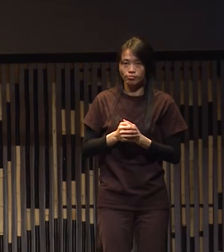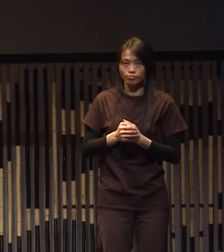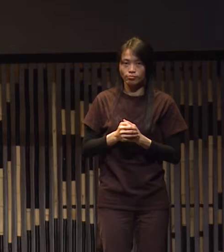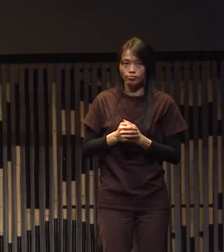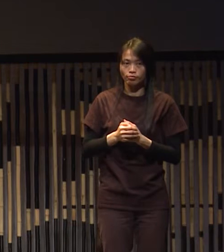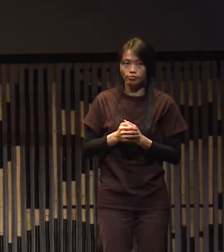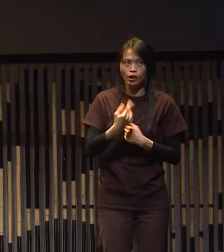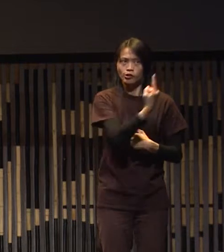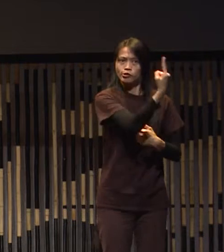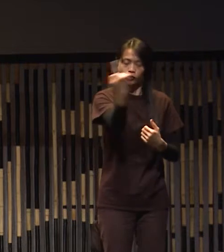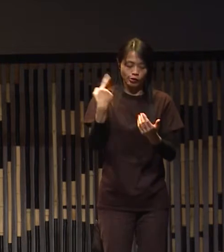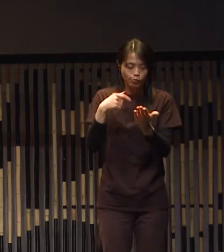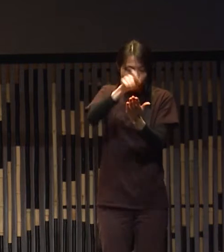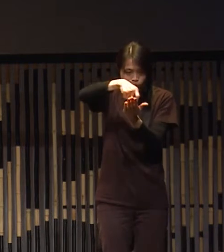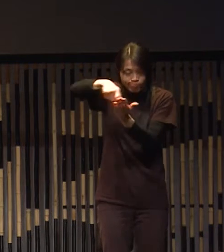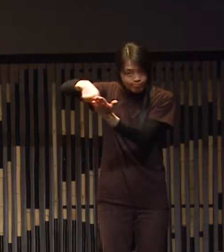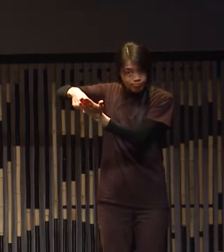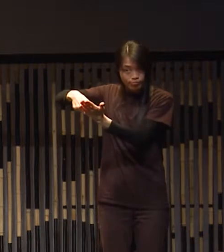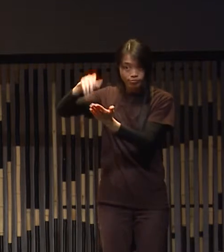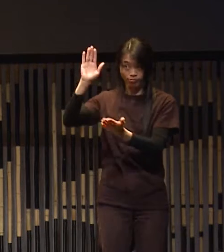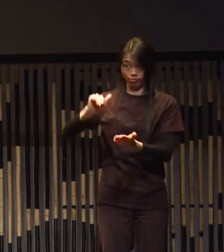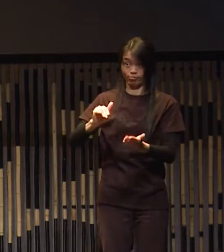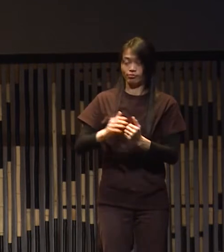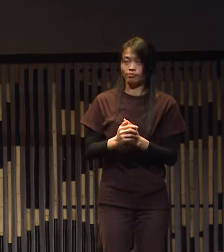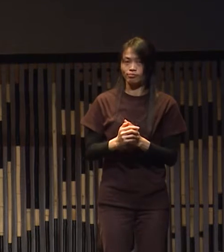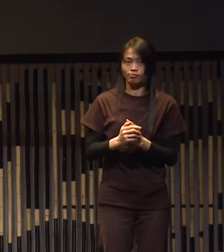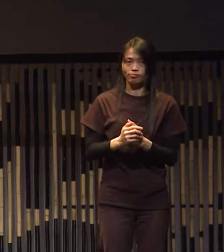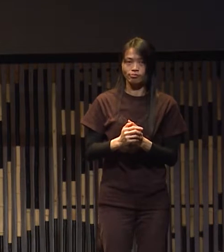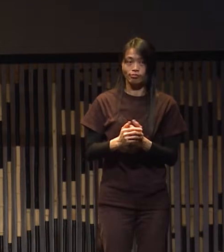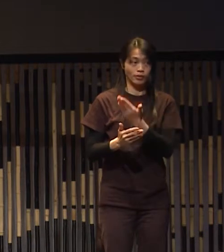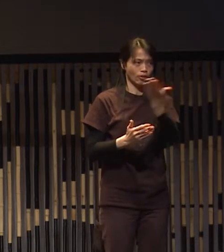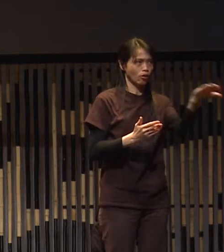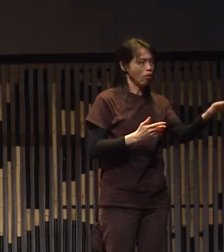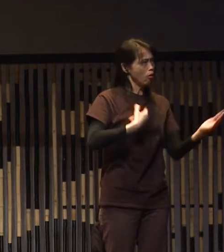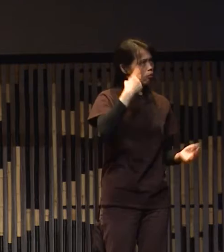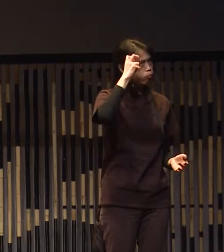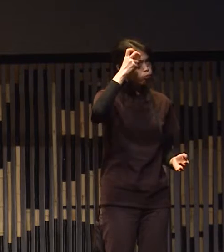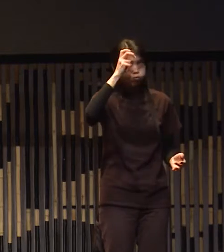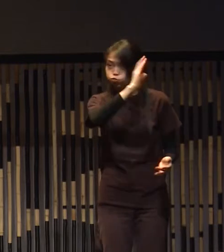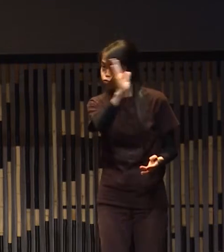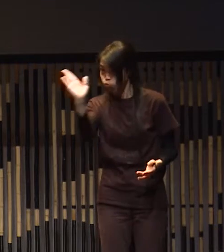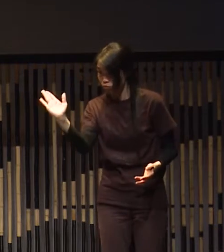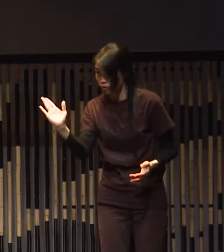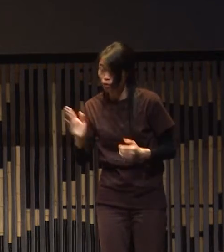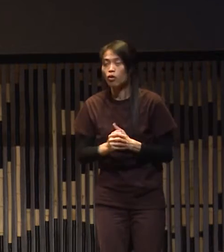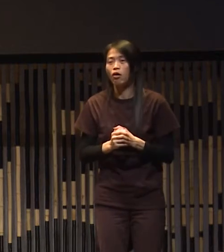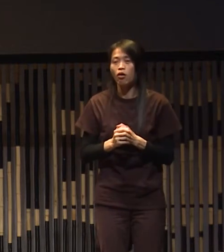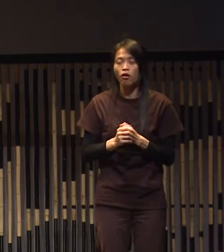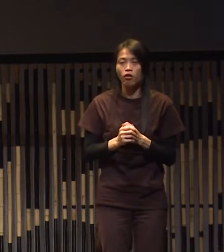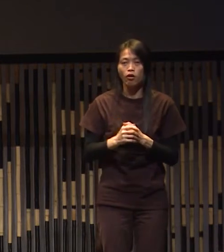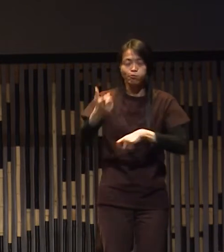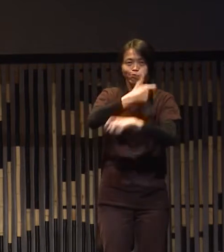got a different idea of a human being. They don't think about a human being as a machine. And that's part